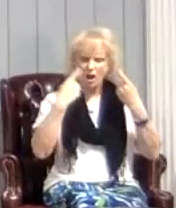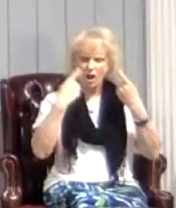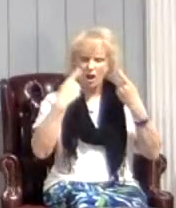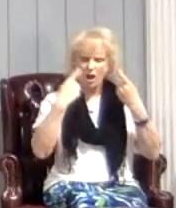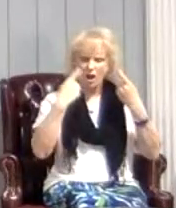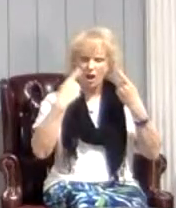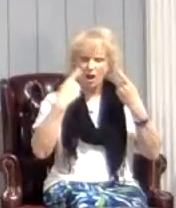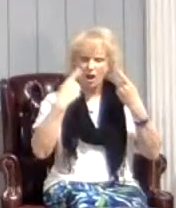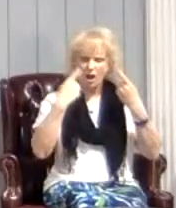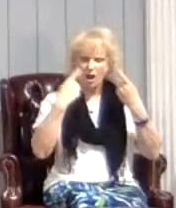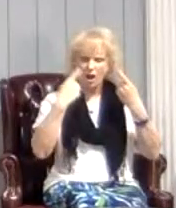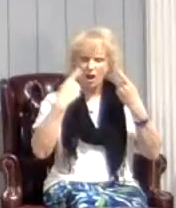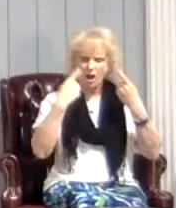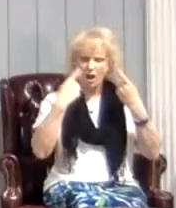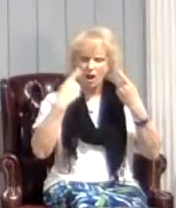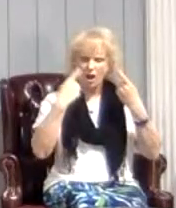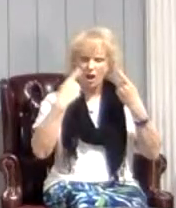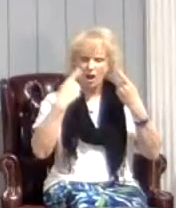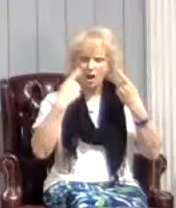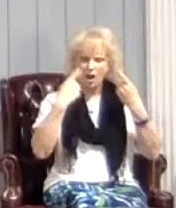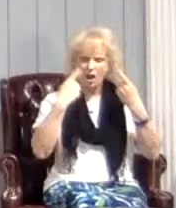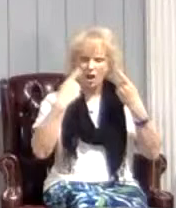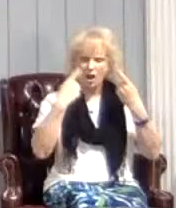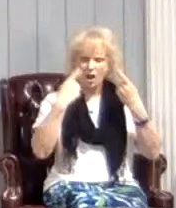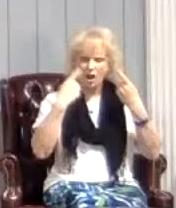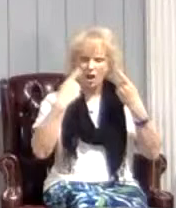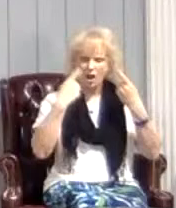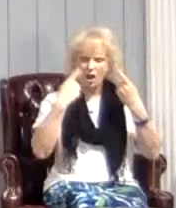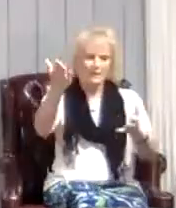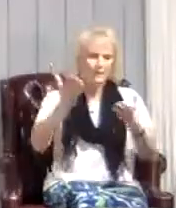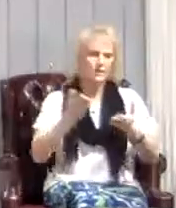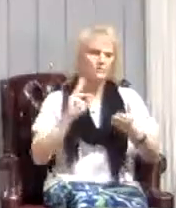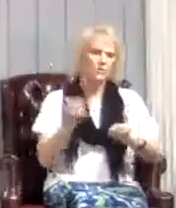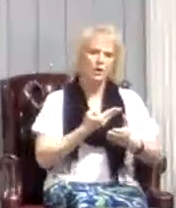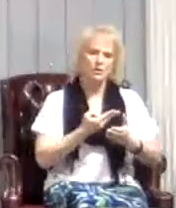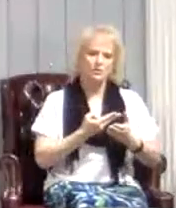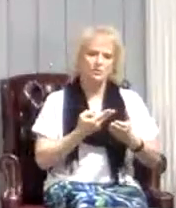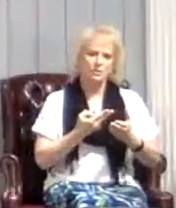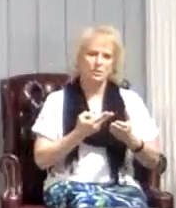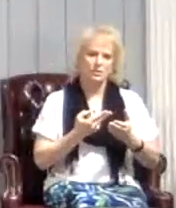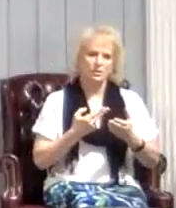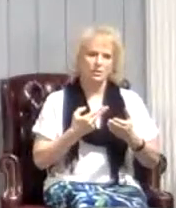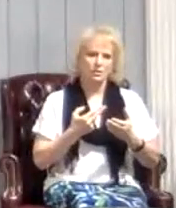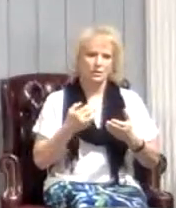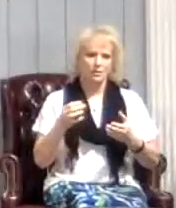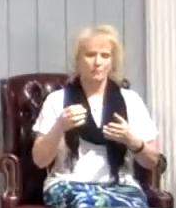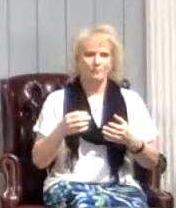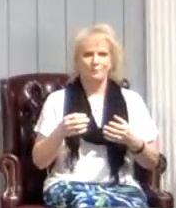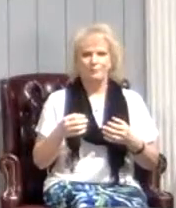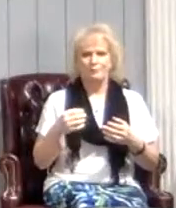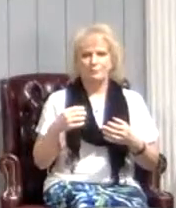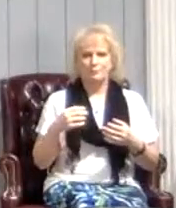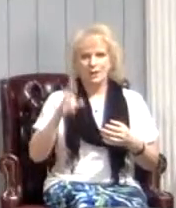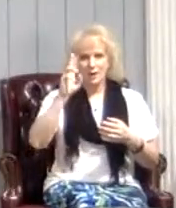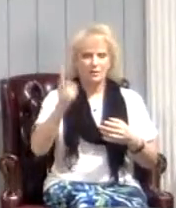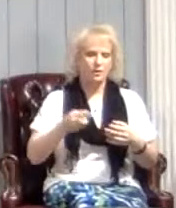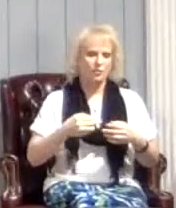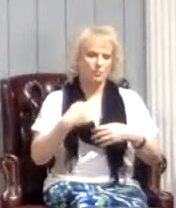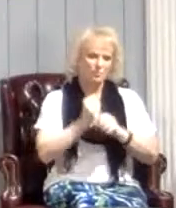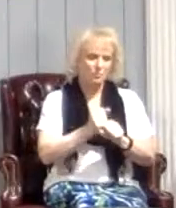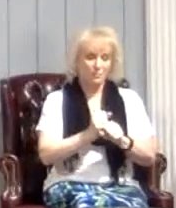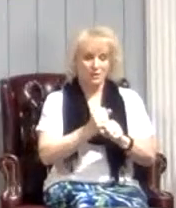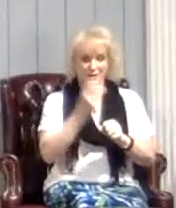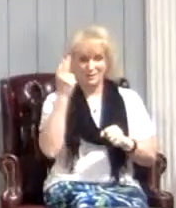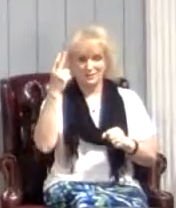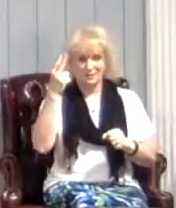always God who accomplishes it. Gives us the privilege of making it look like we did something, but it's